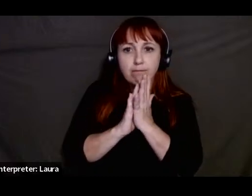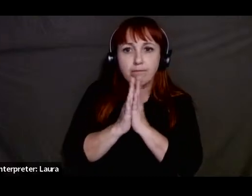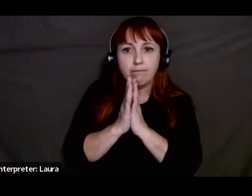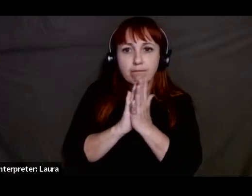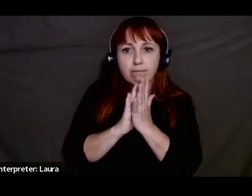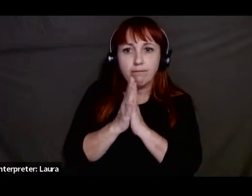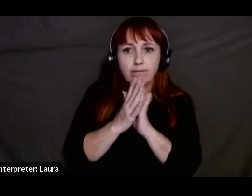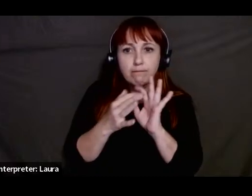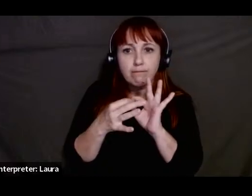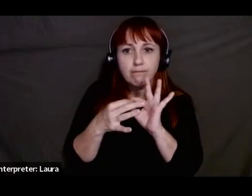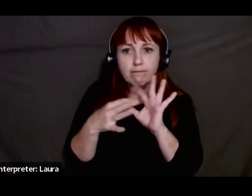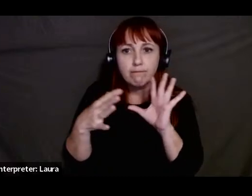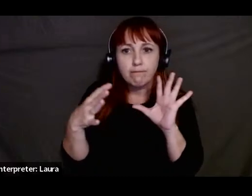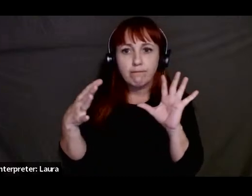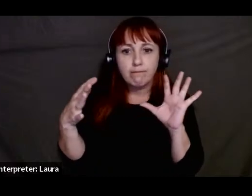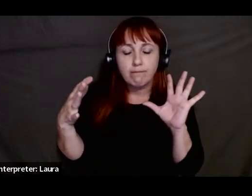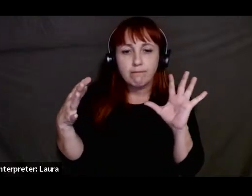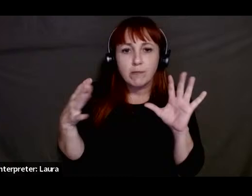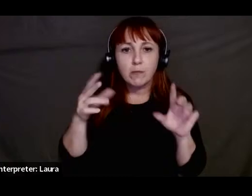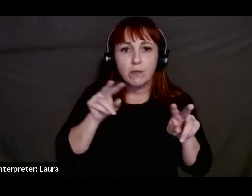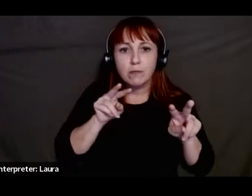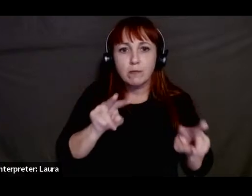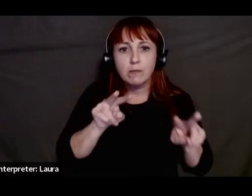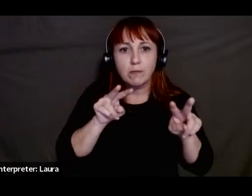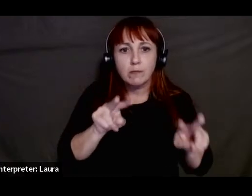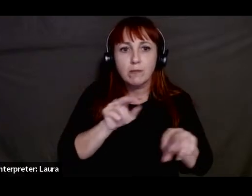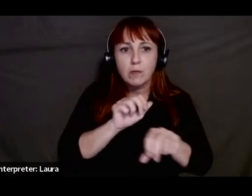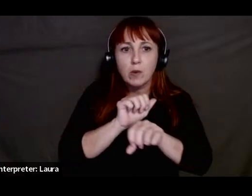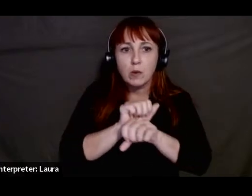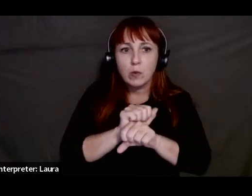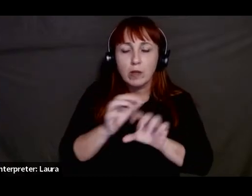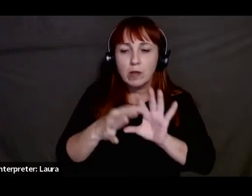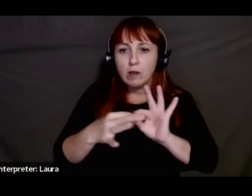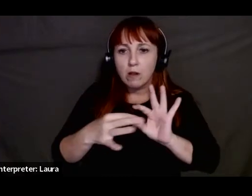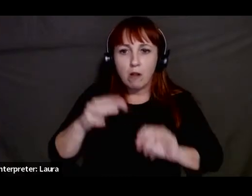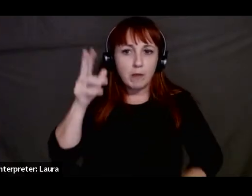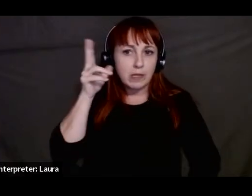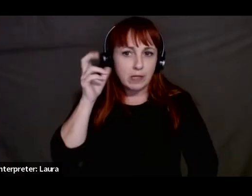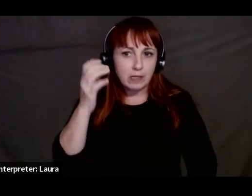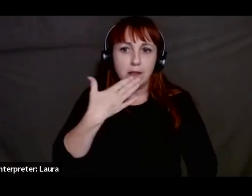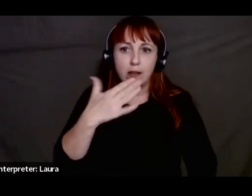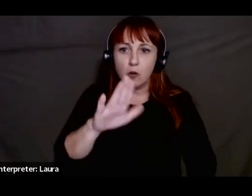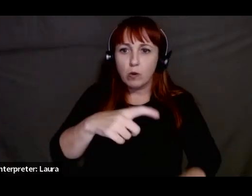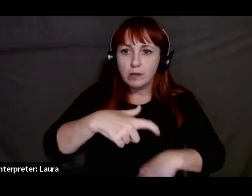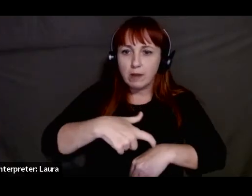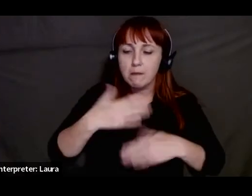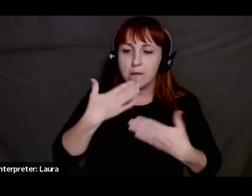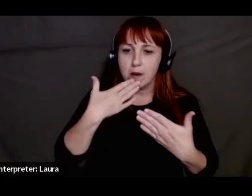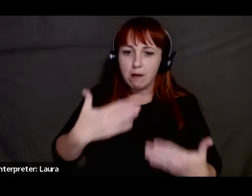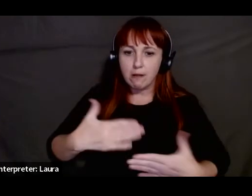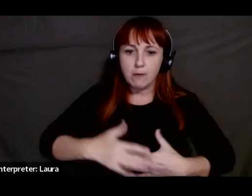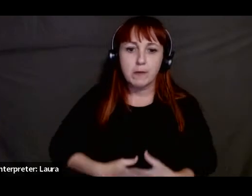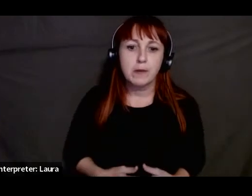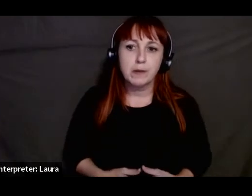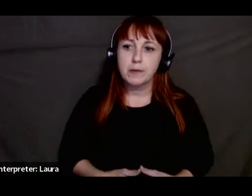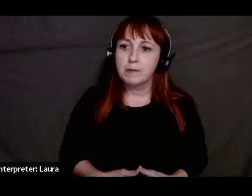the draft EIS. Again, we very much welcome your comments, and thank you for your time. Mahalo.